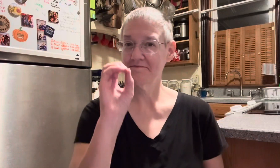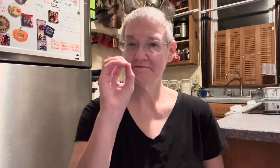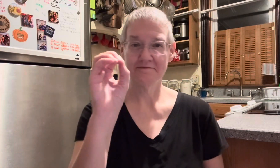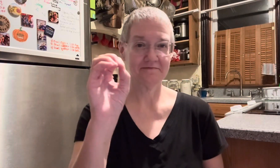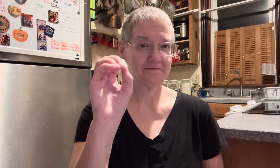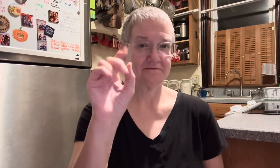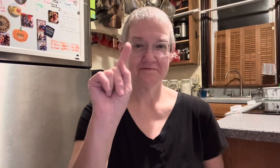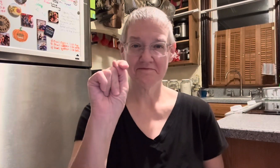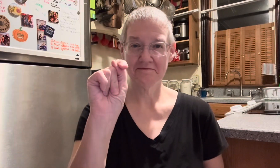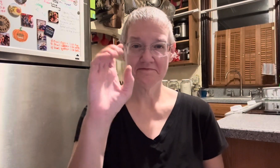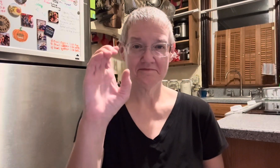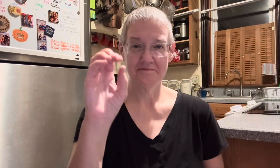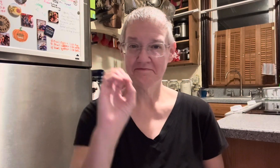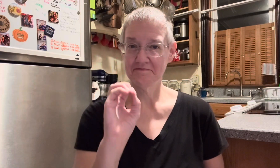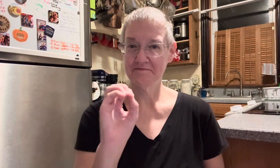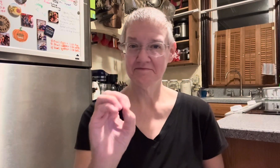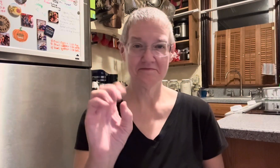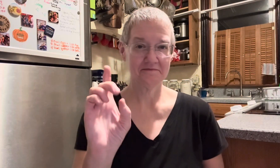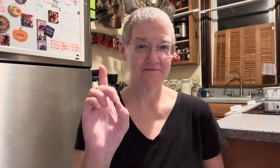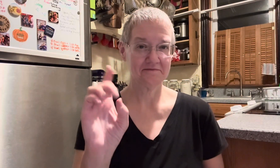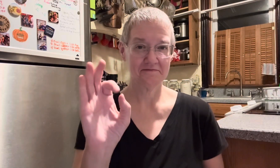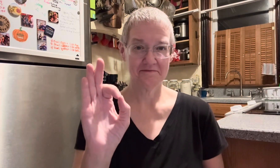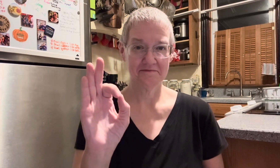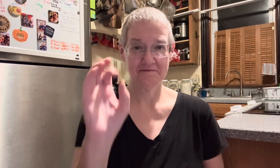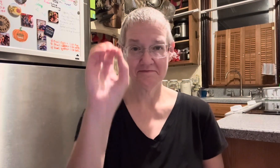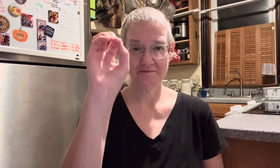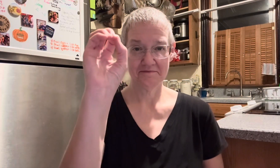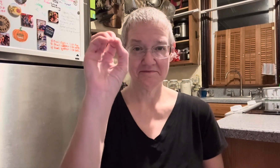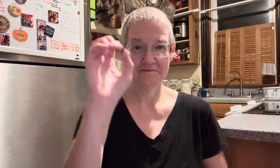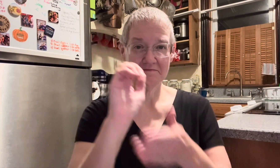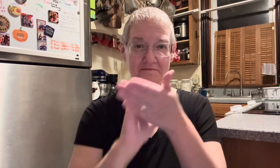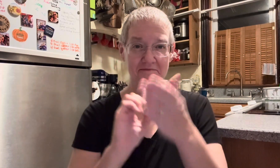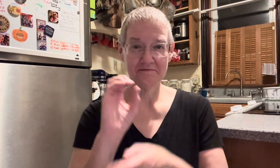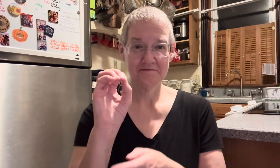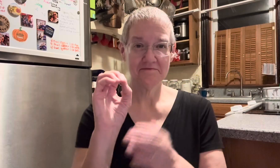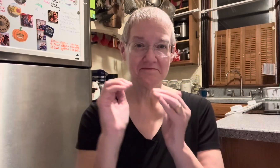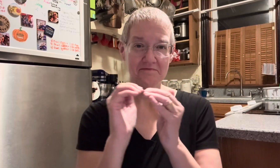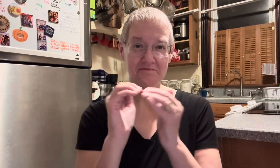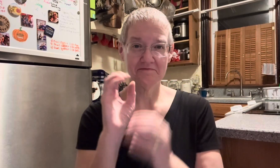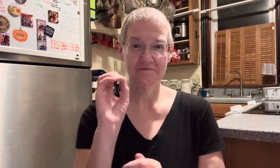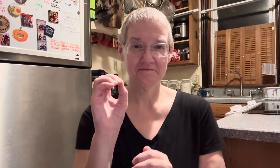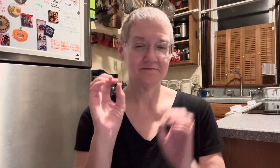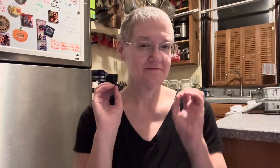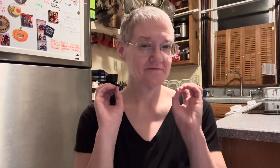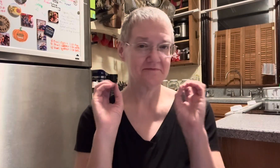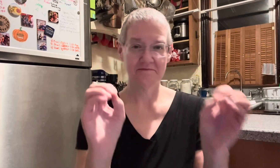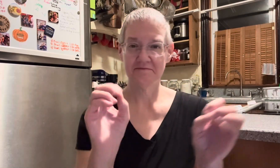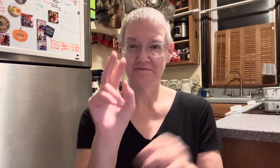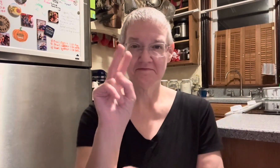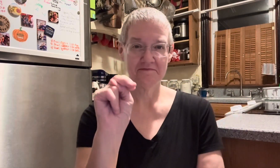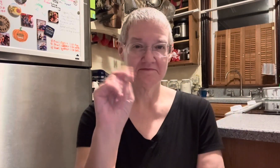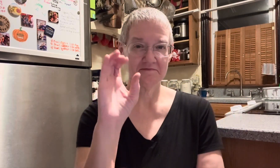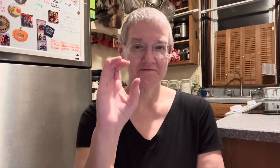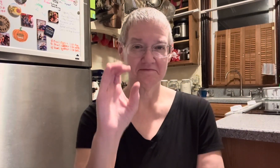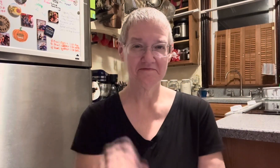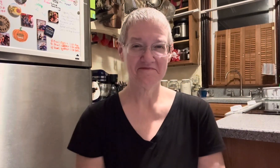There are no total carbs and no dietary fiber, meaning there are no net carbs in these